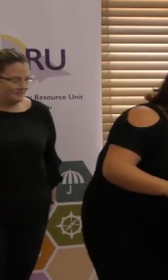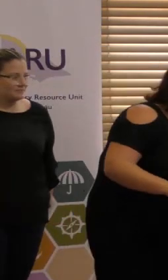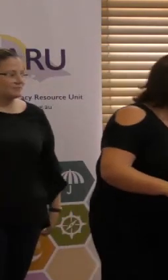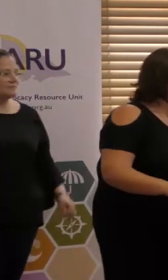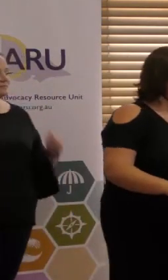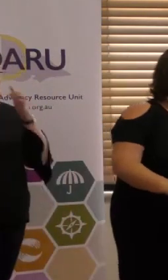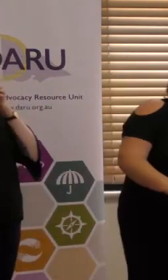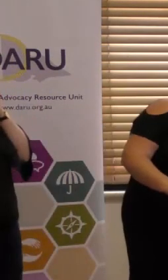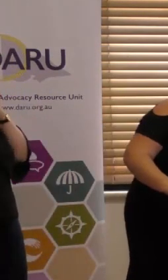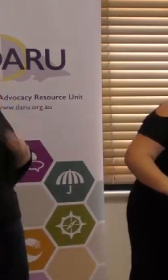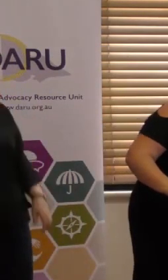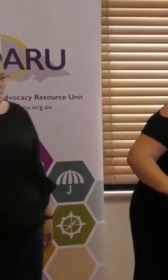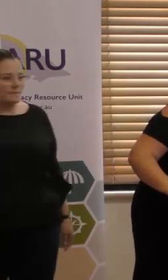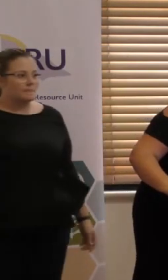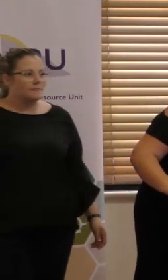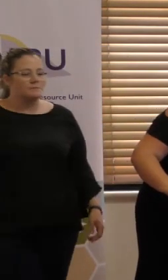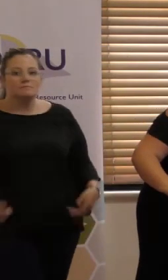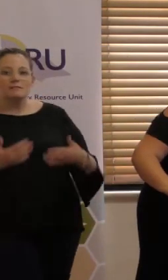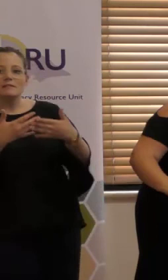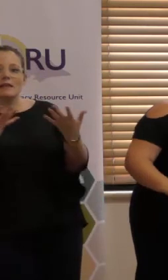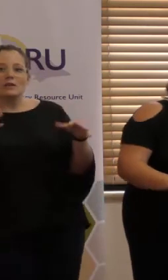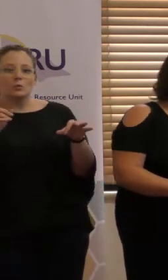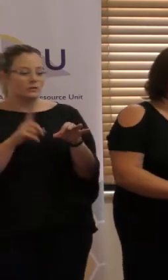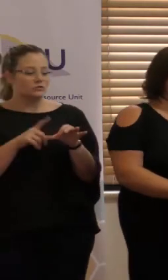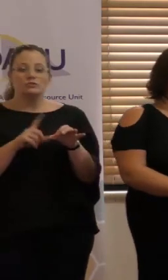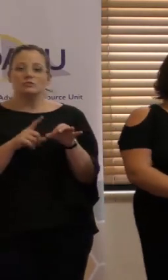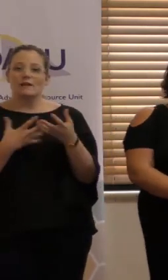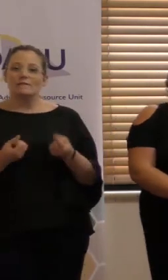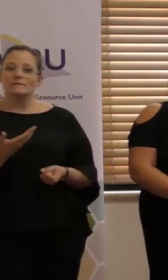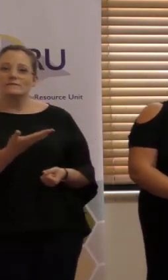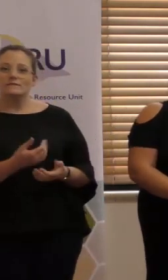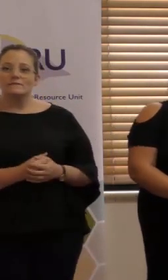Just right here. Has anybody got any questions for Leah?